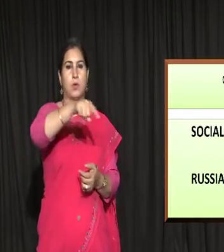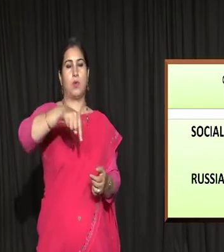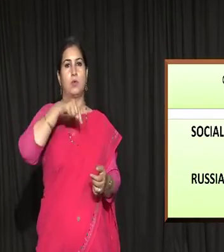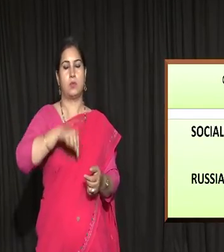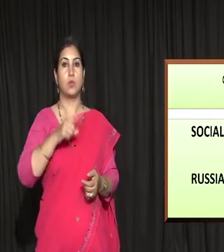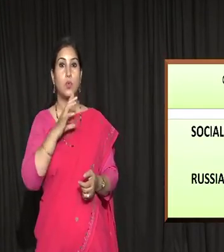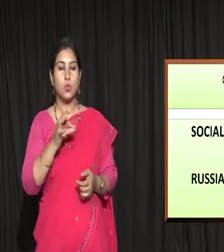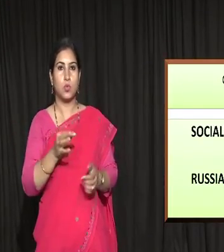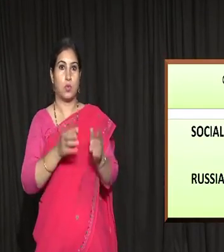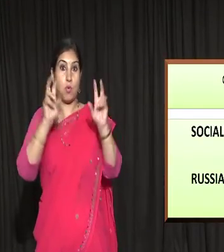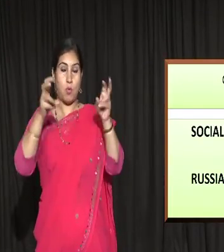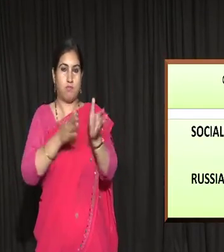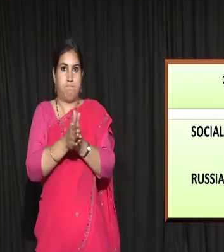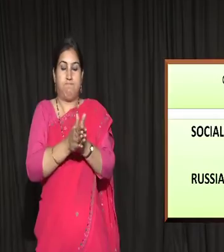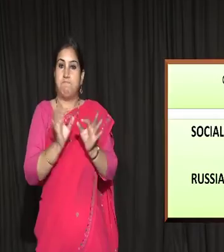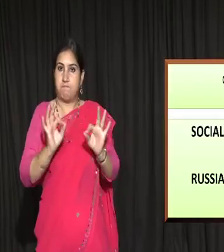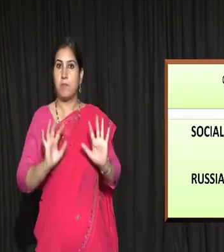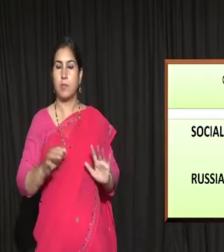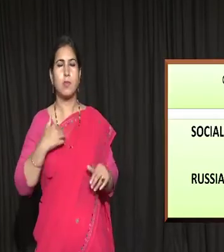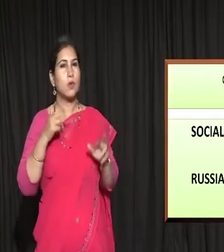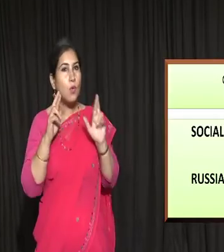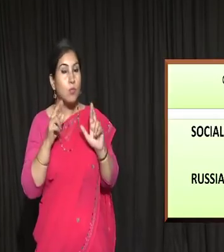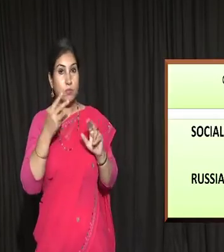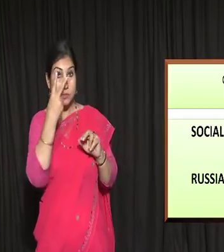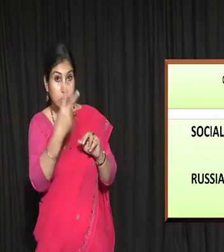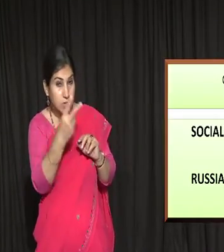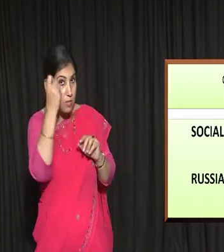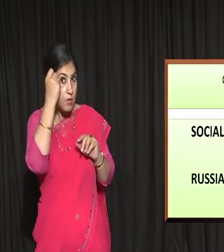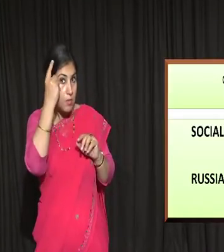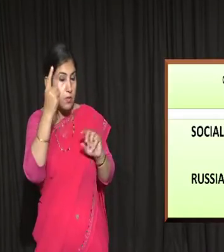This is a very interesting topic and I hope you will enjoy watching this video.